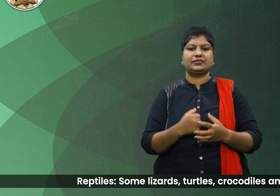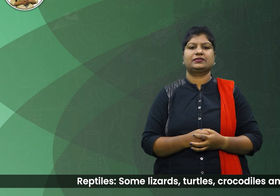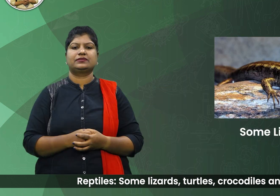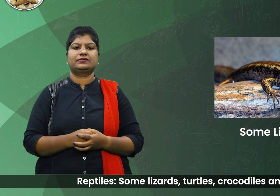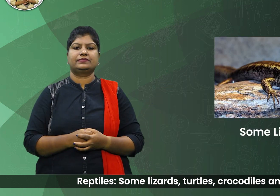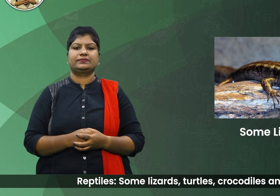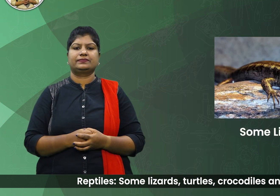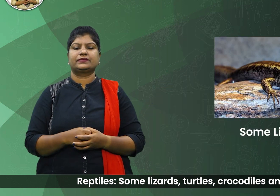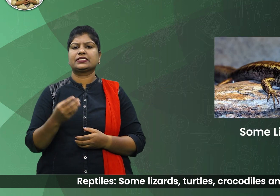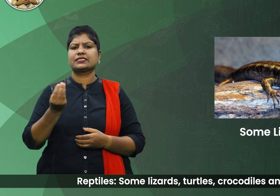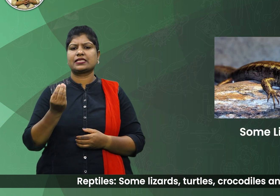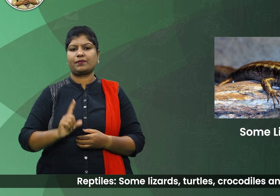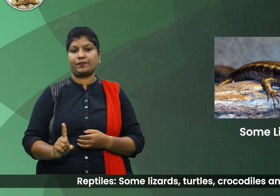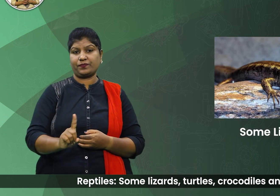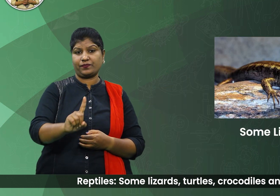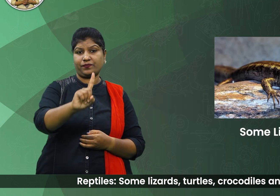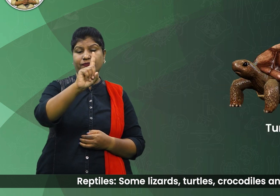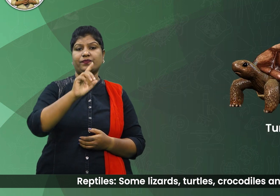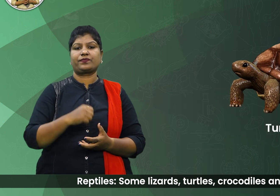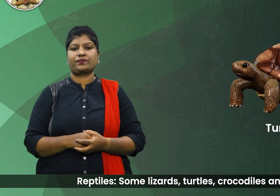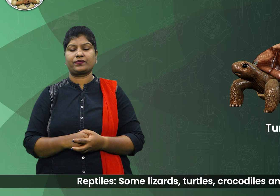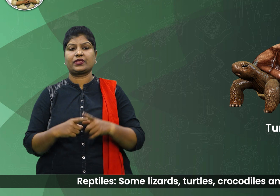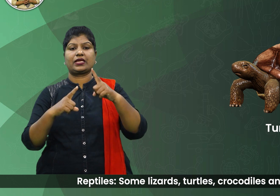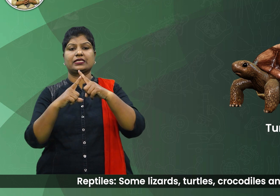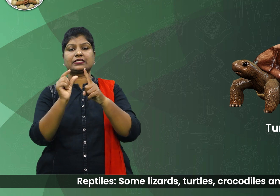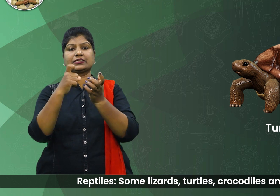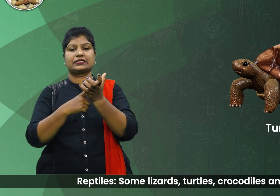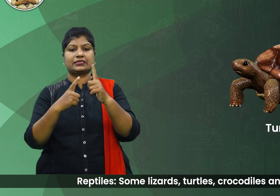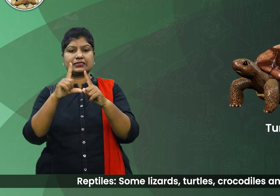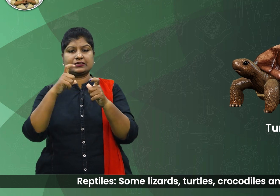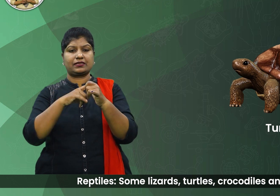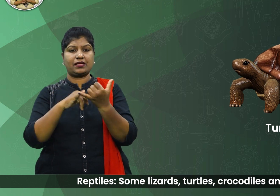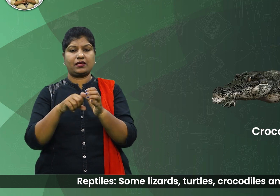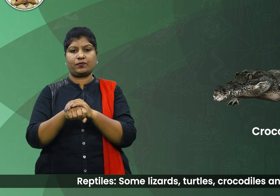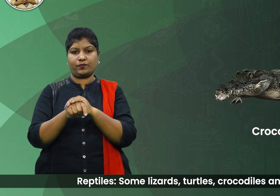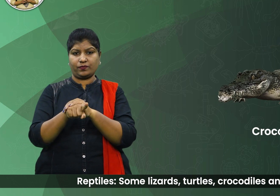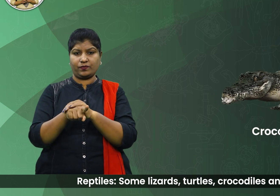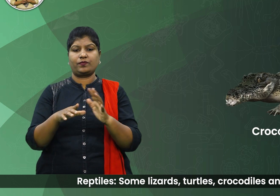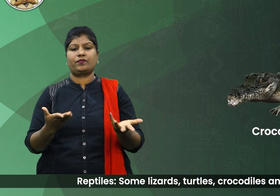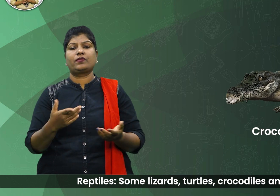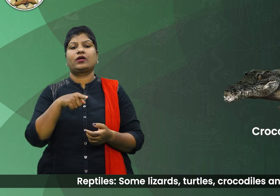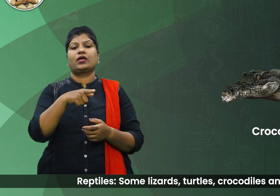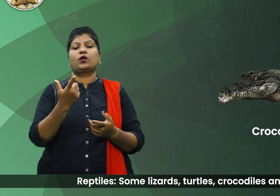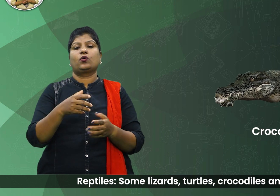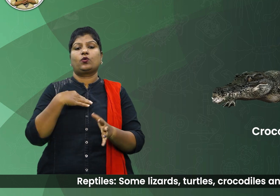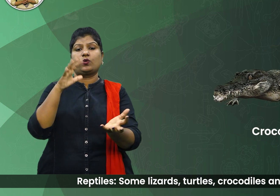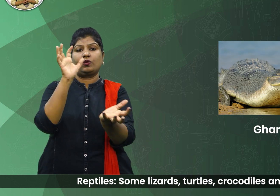Some lizards Some Turtles Crocodiles